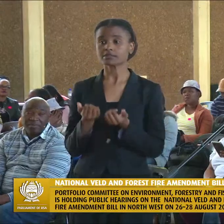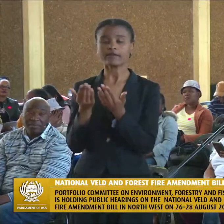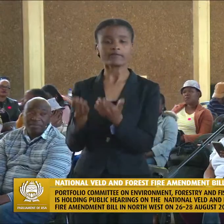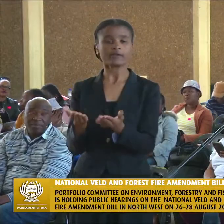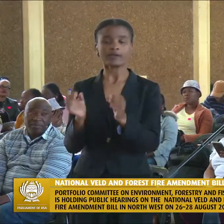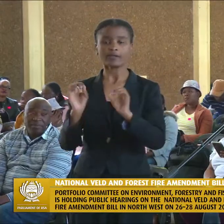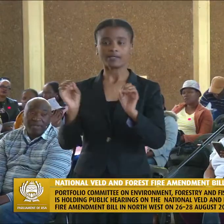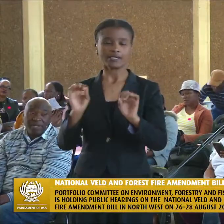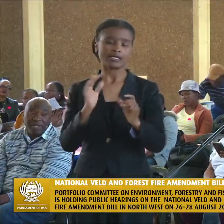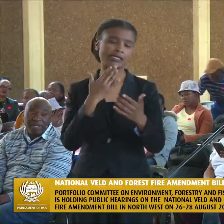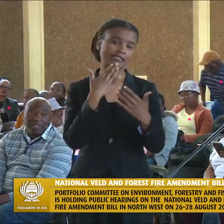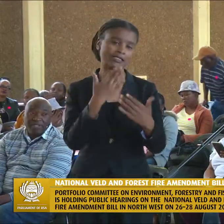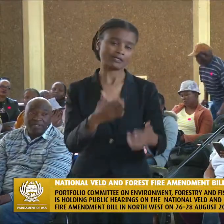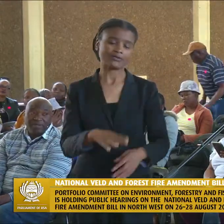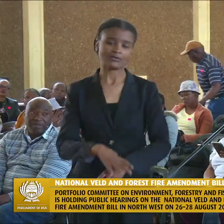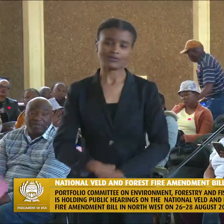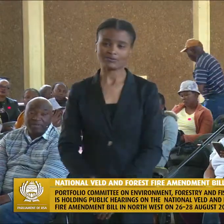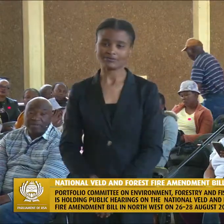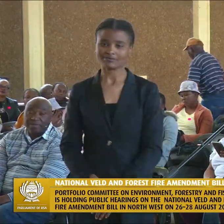thank you very much